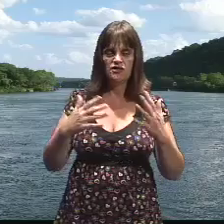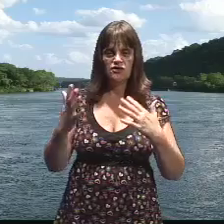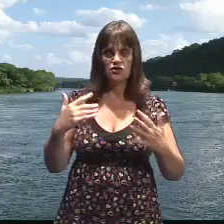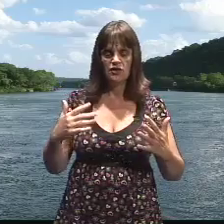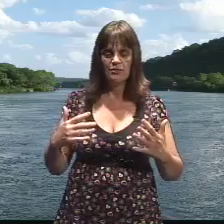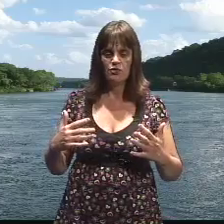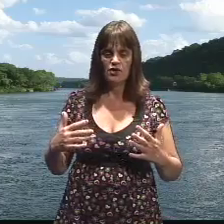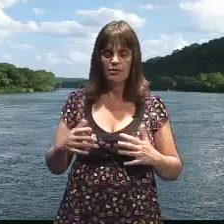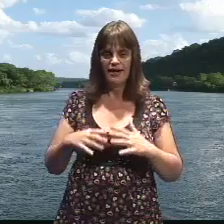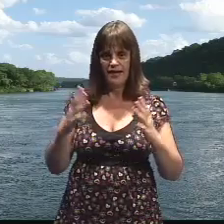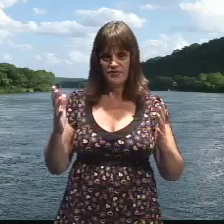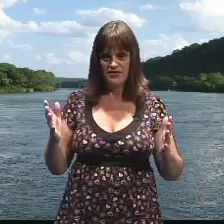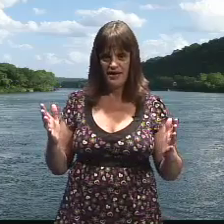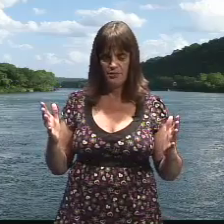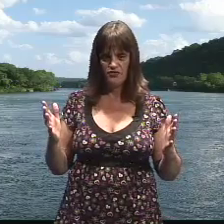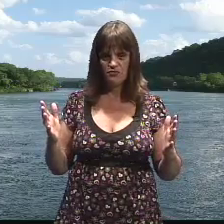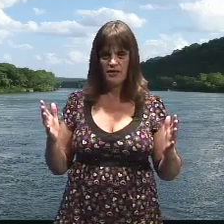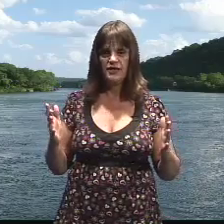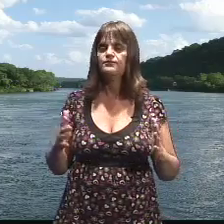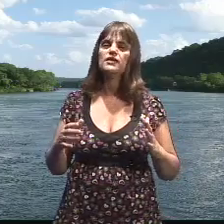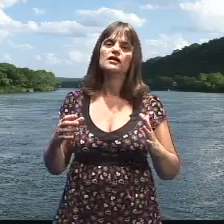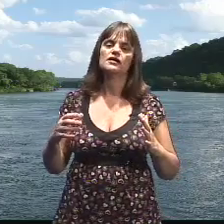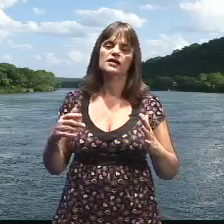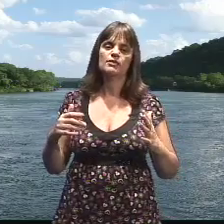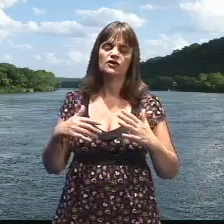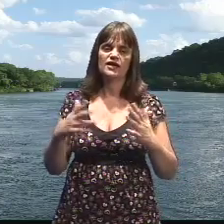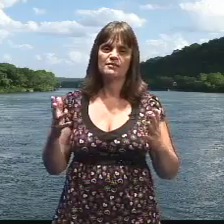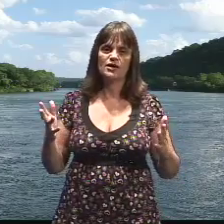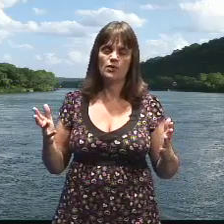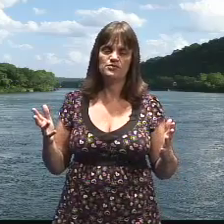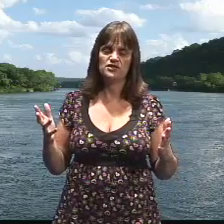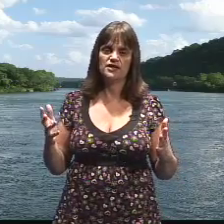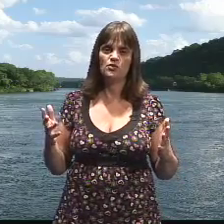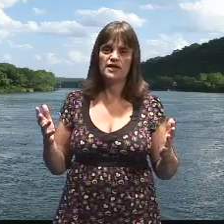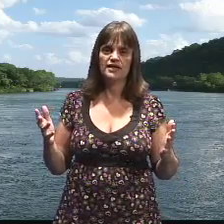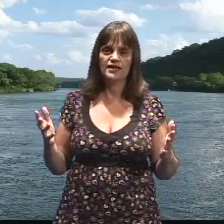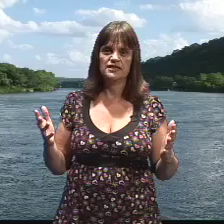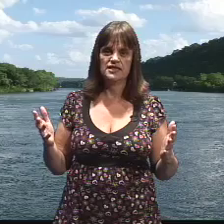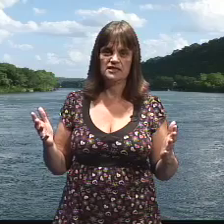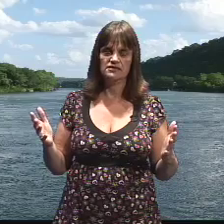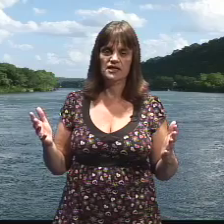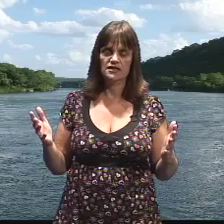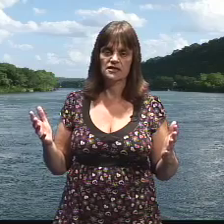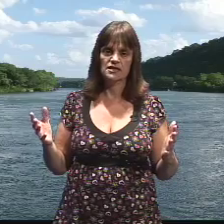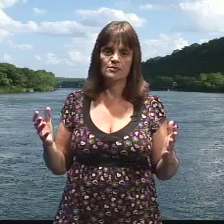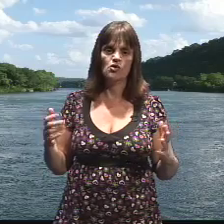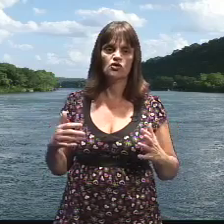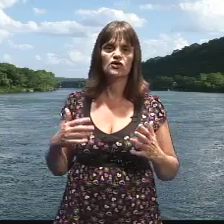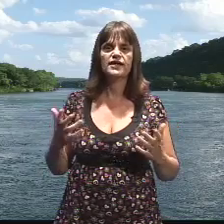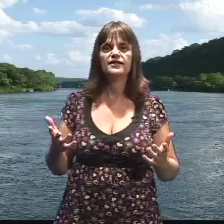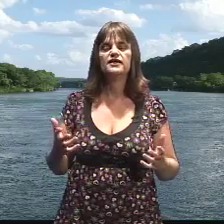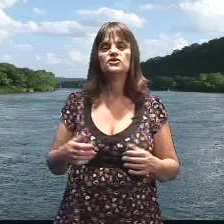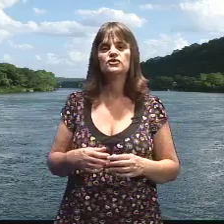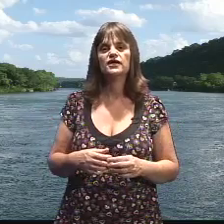a whole lot more about how this happened for me by looking at my website at reconnectandheal.com or looking at the